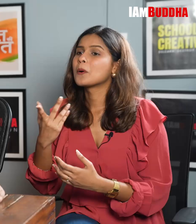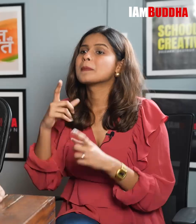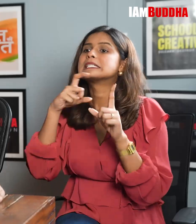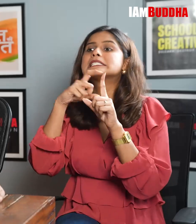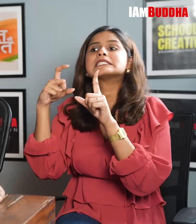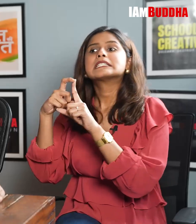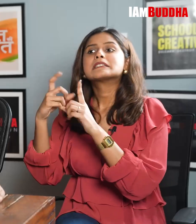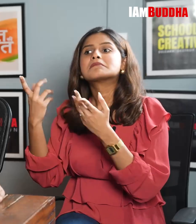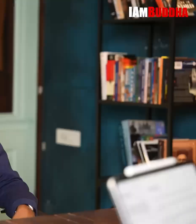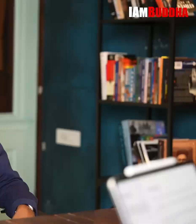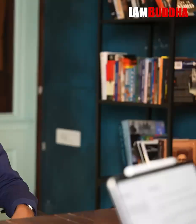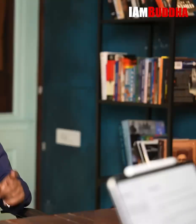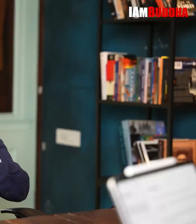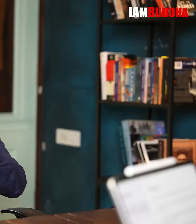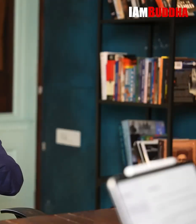Doordarshan?